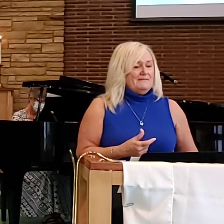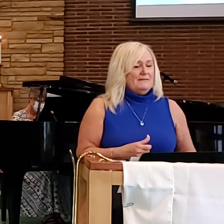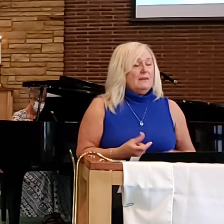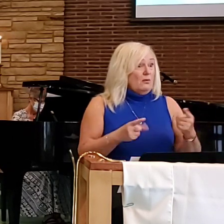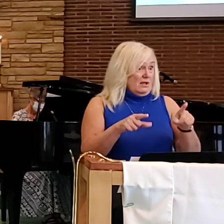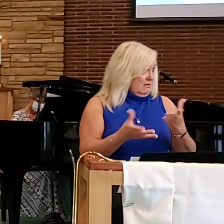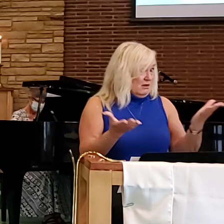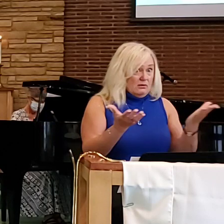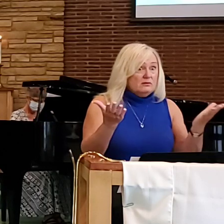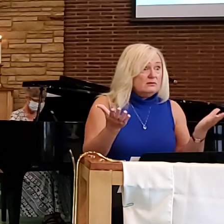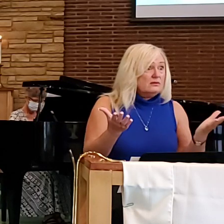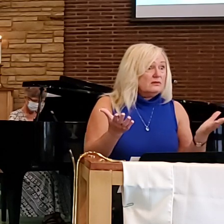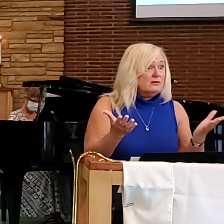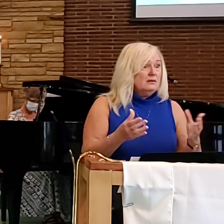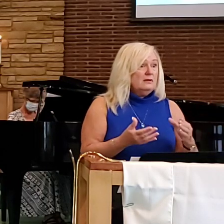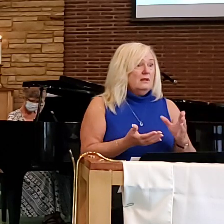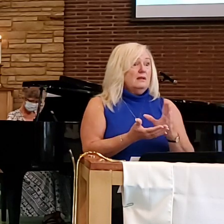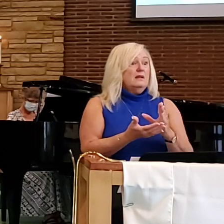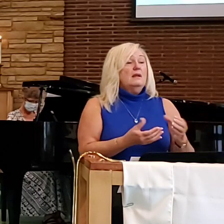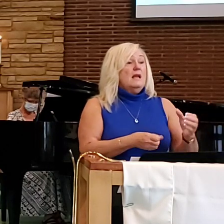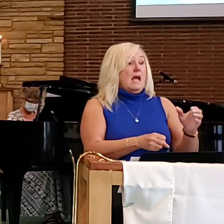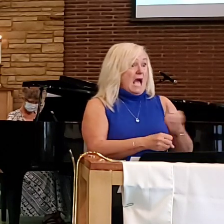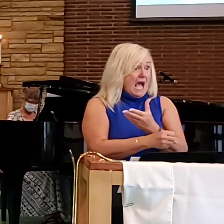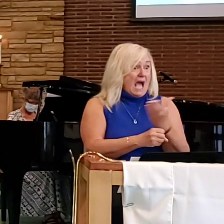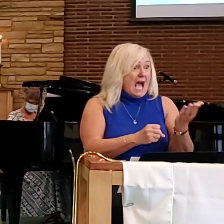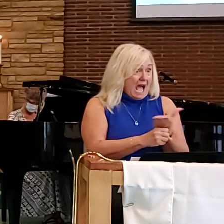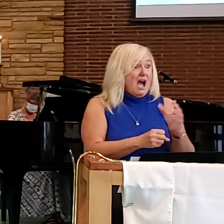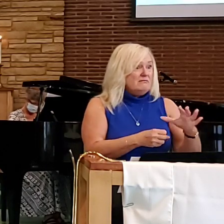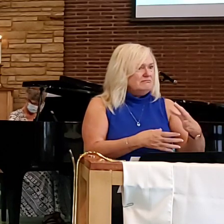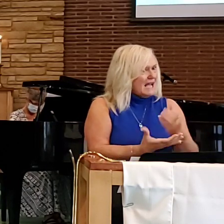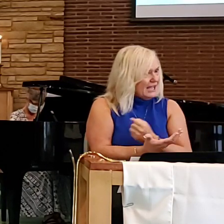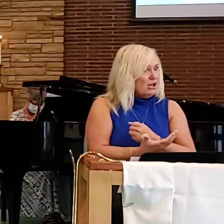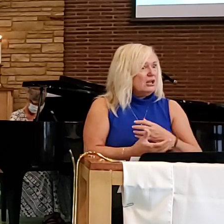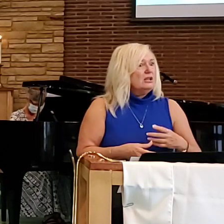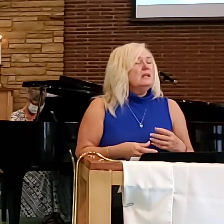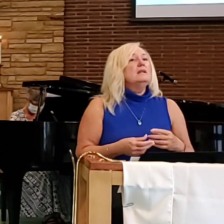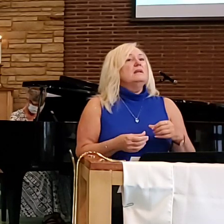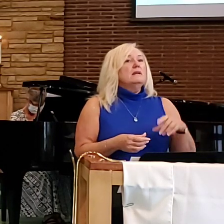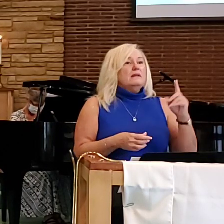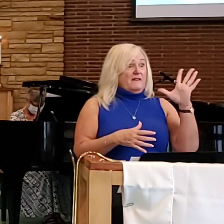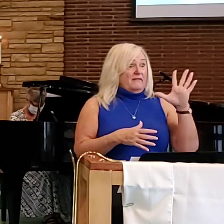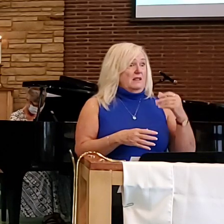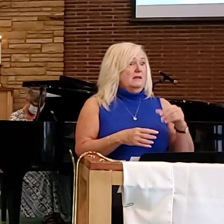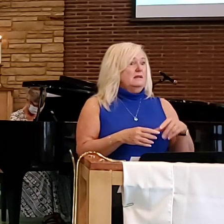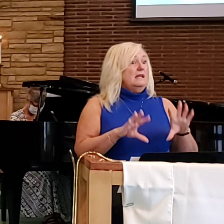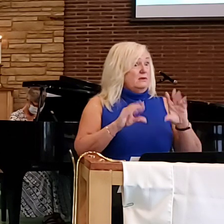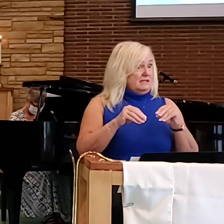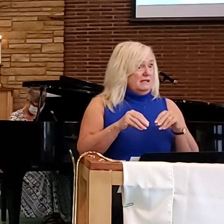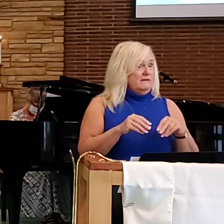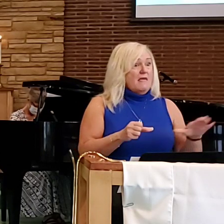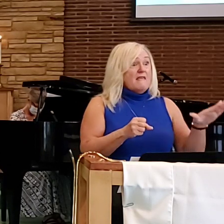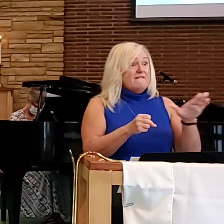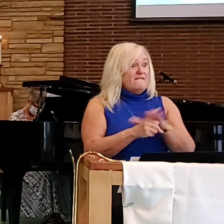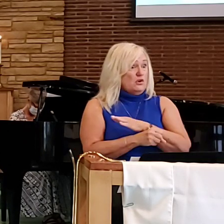When those hired about 5 o'clock came, each of them received the